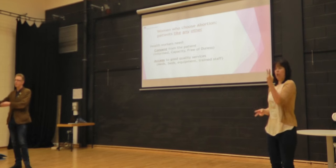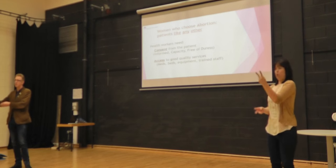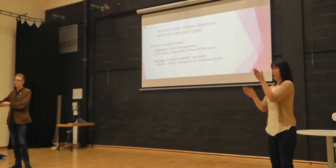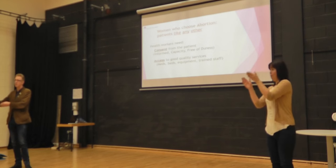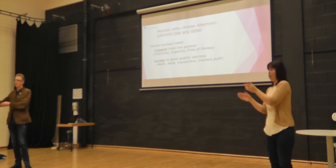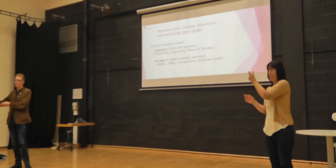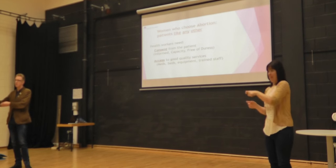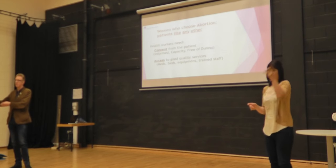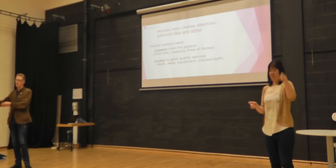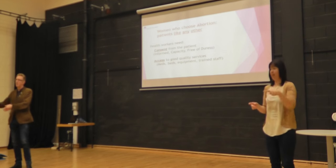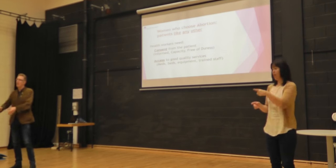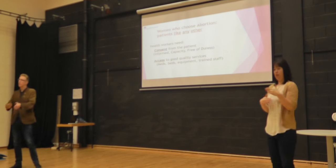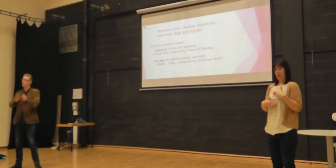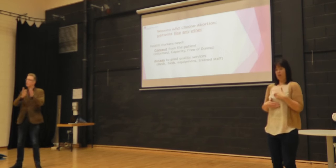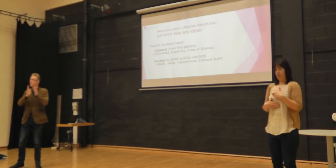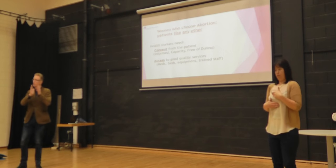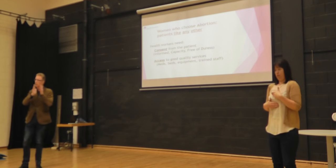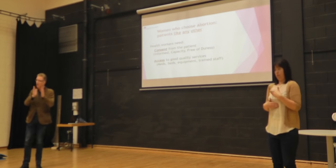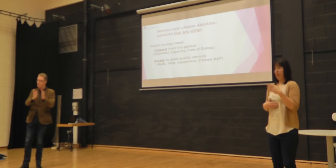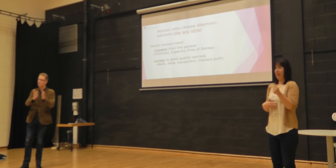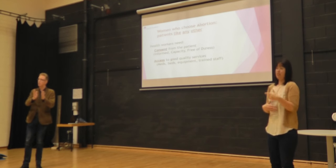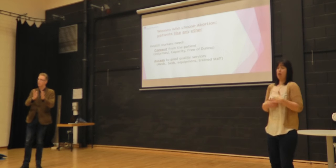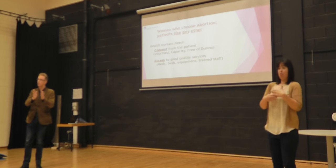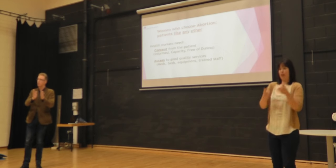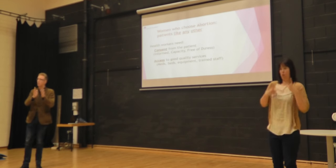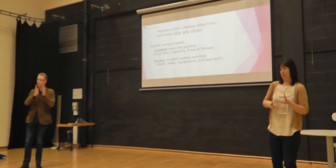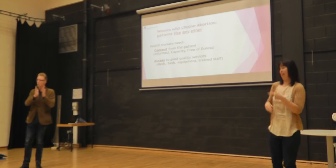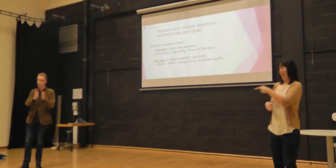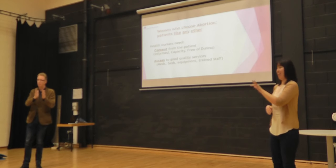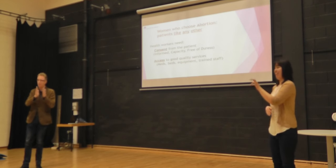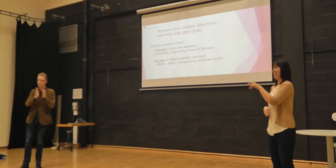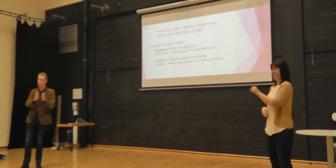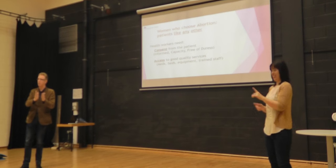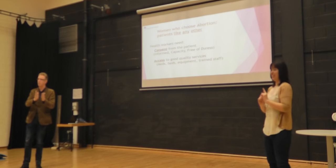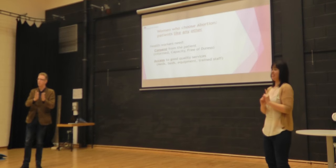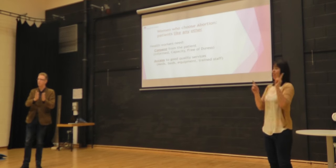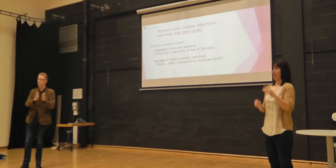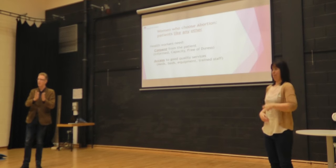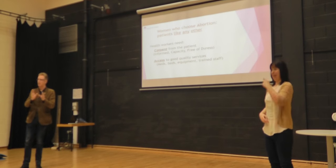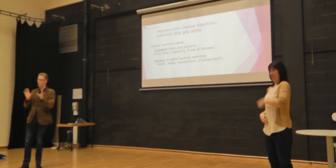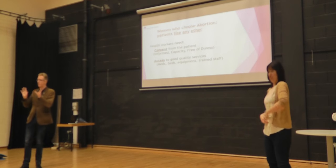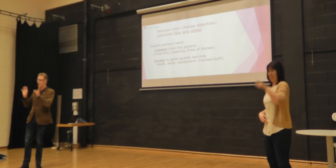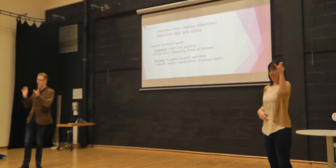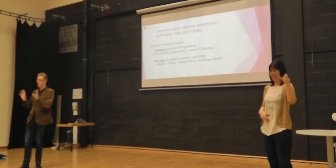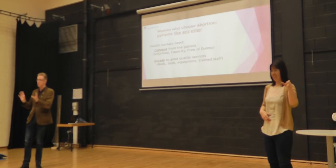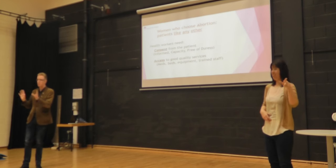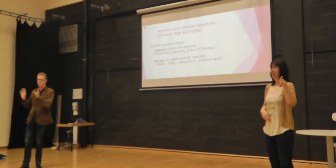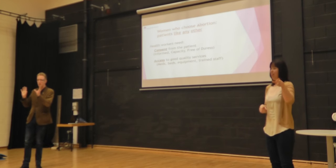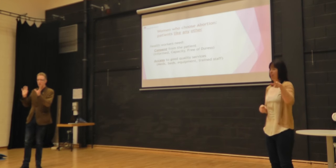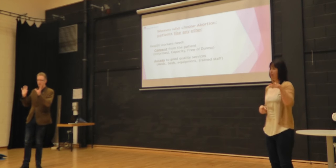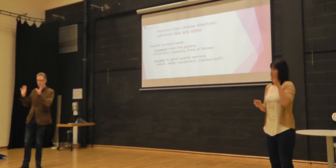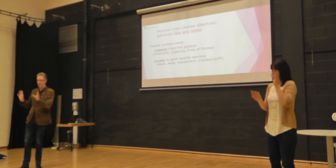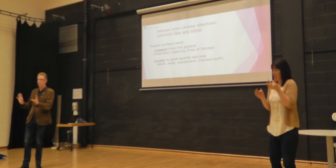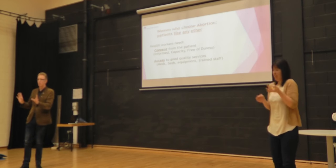and the fetus, and if you want to reject that notion, you should be entitled to it. And if